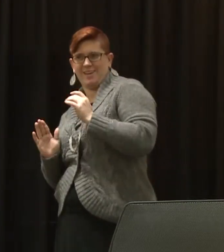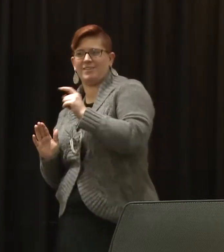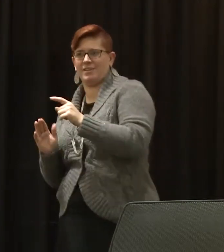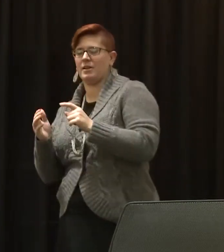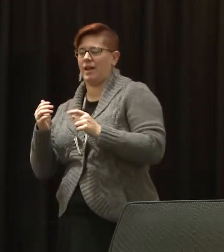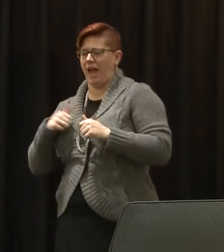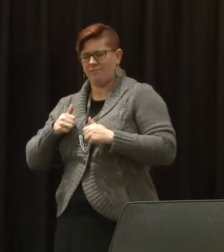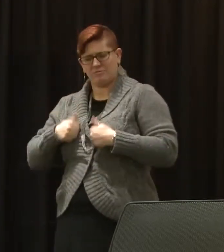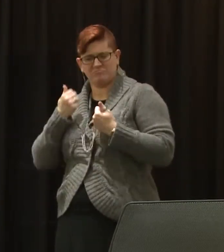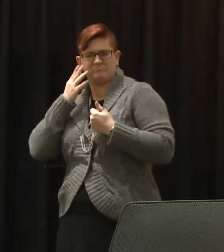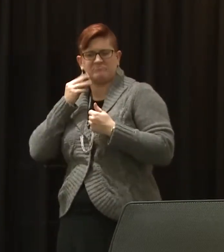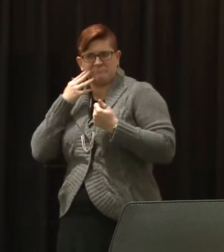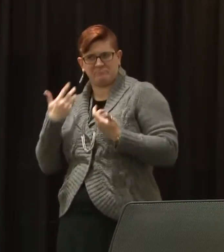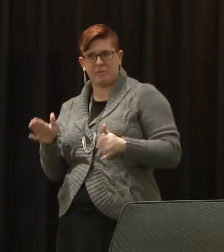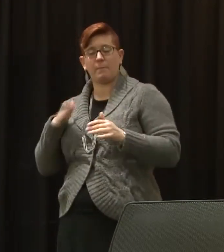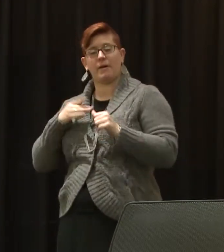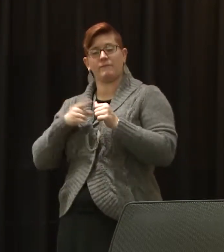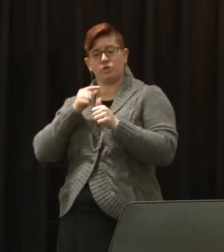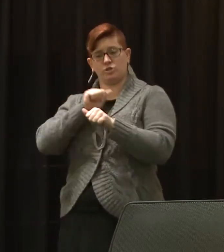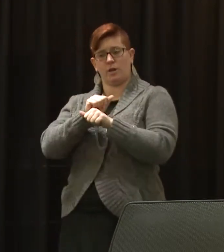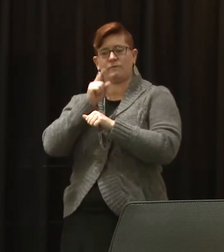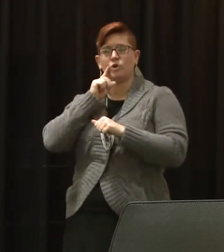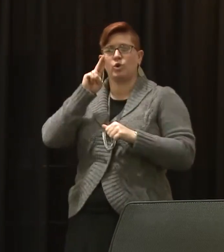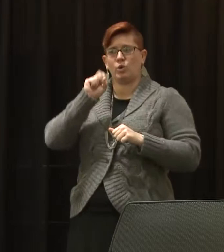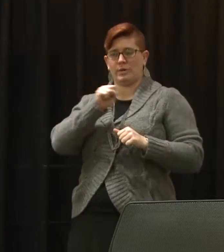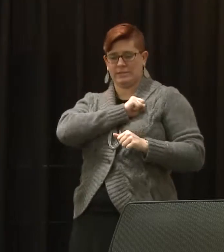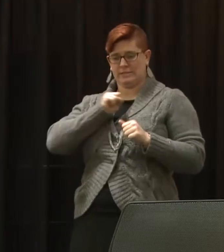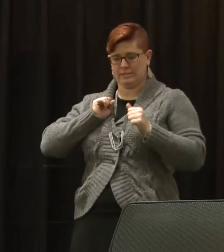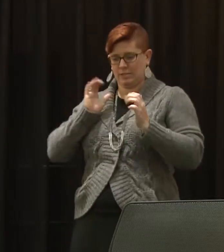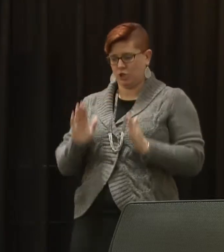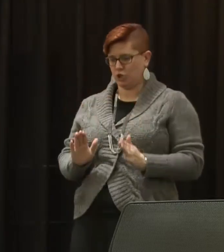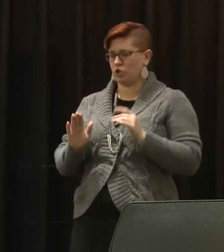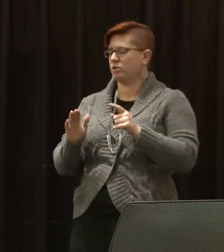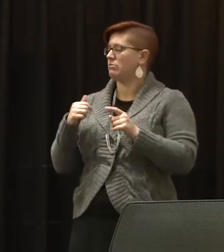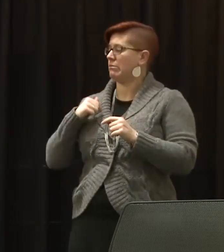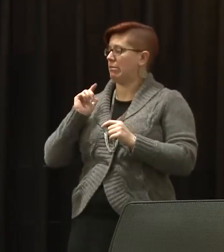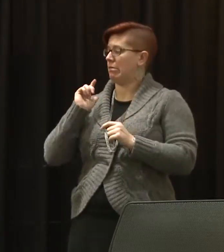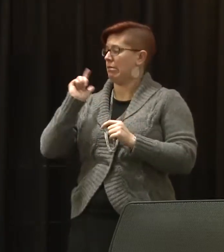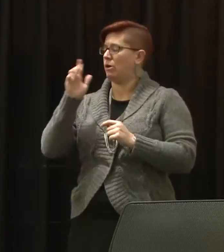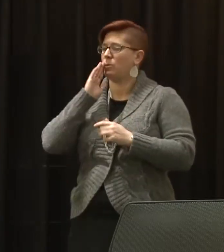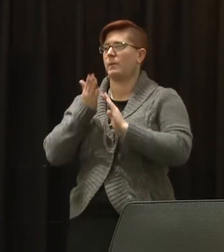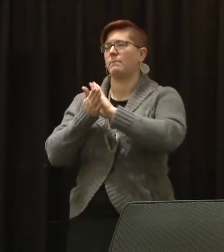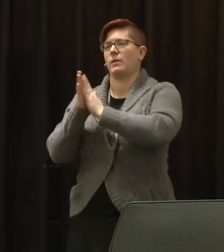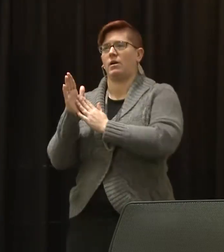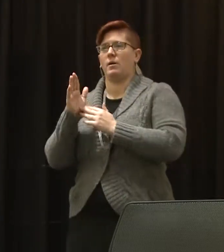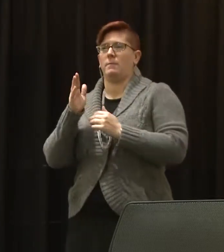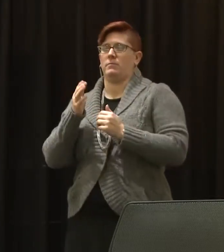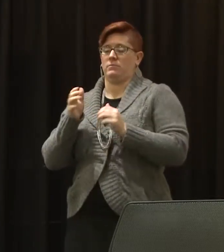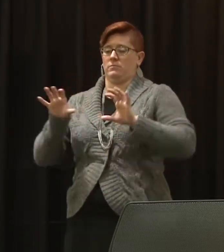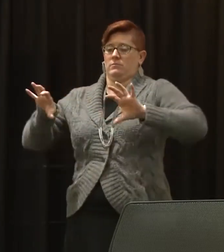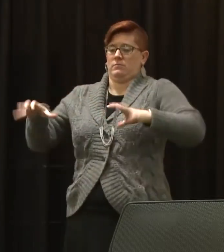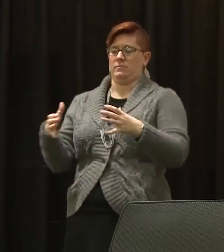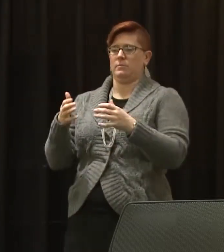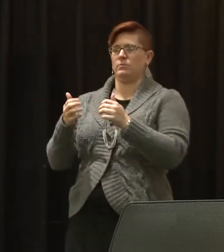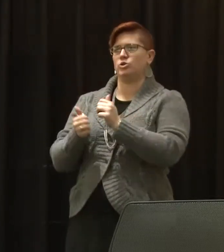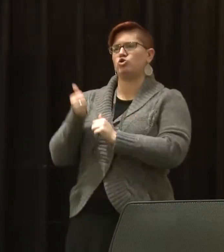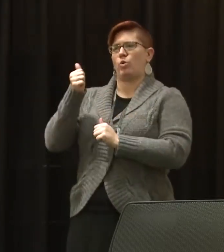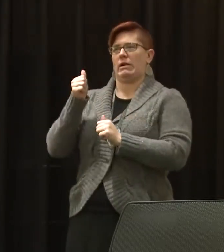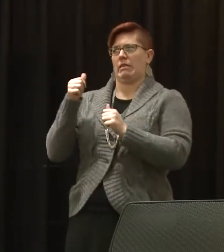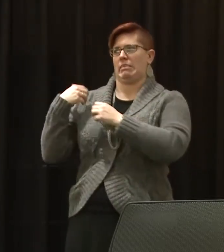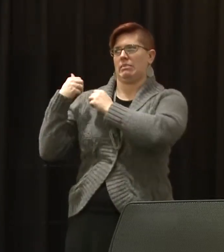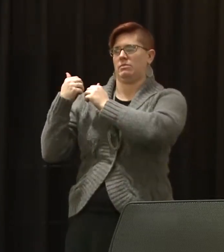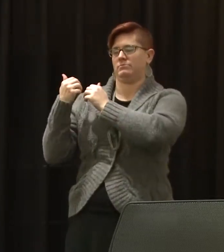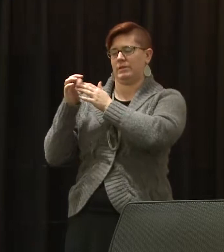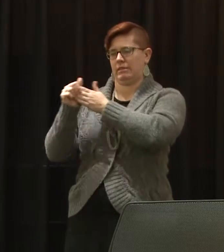after college was for a U.S. senator, a backbencher who in later years would go on to become the body's majority leader. I was not yet being treated